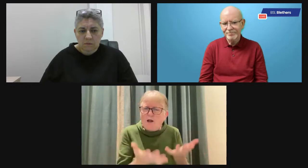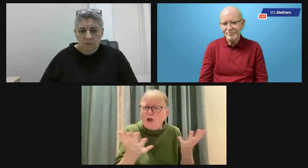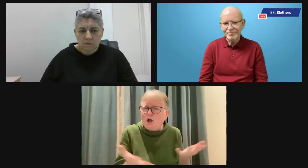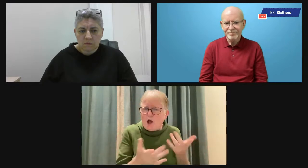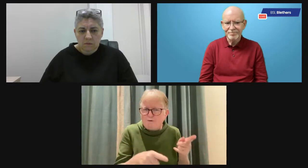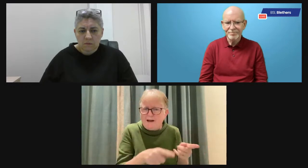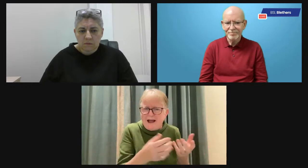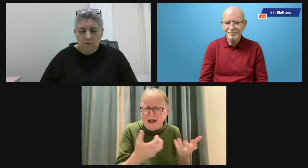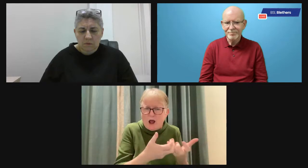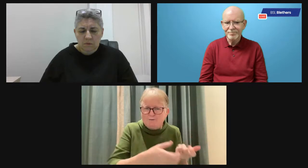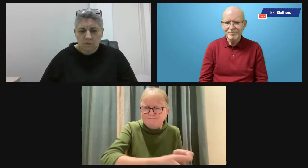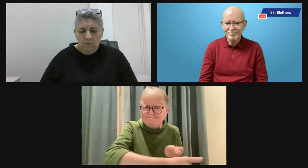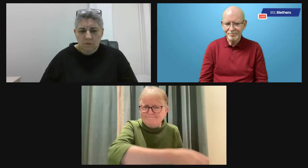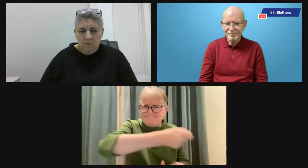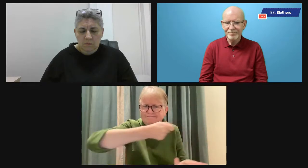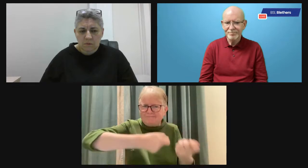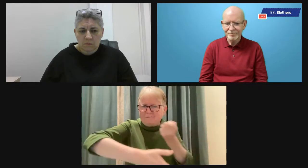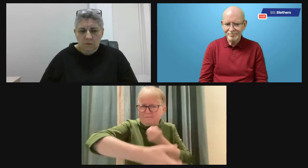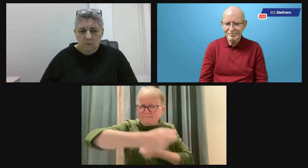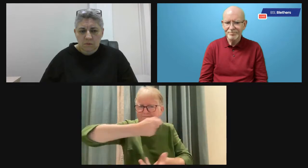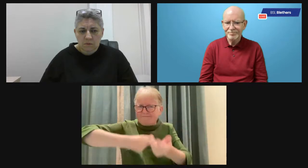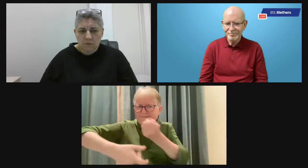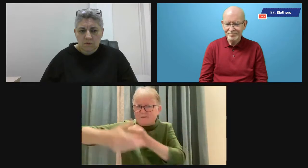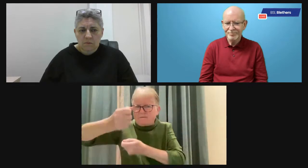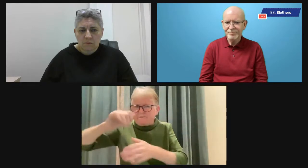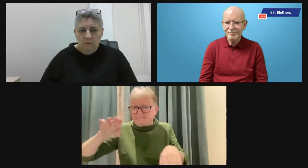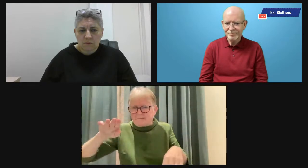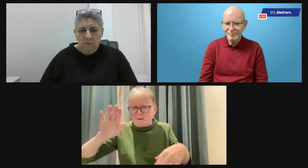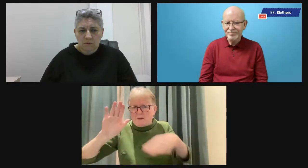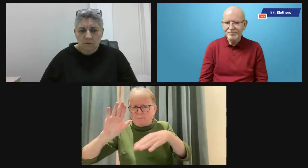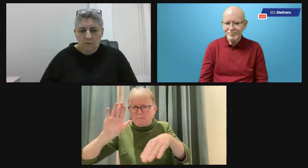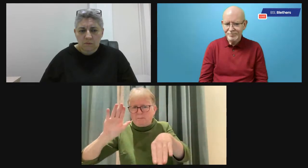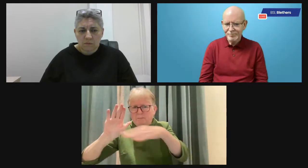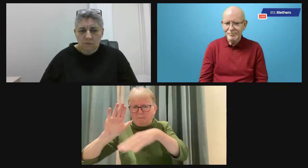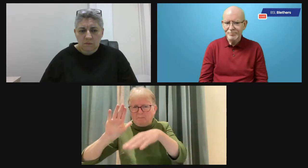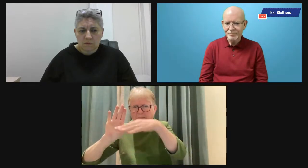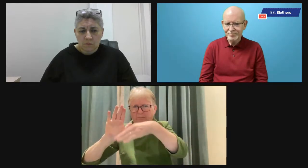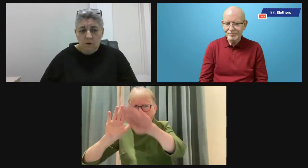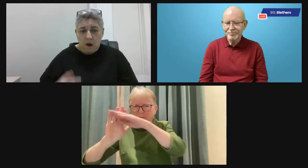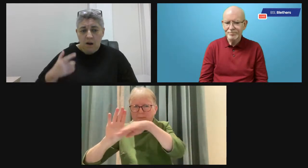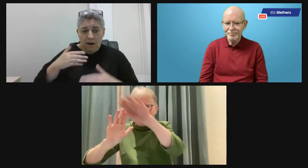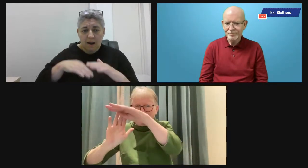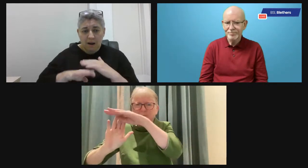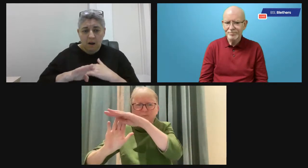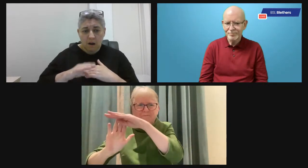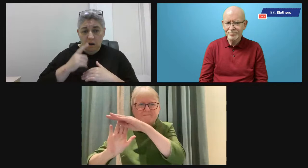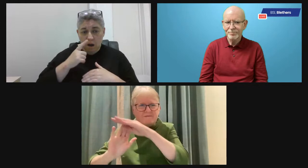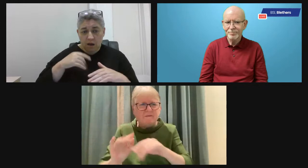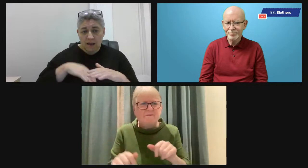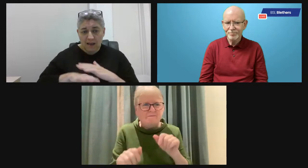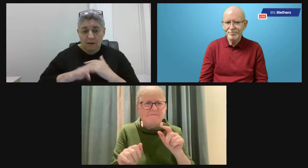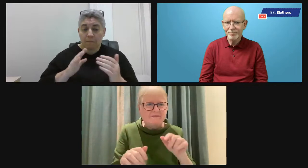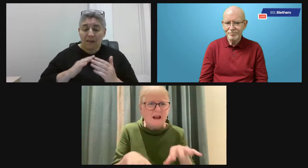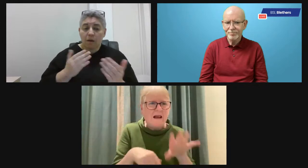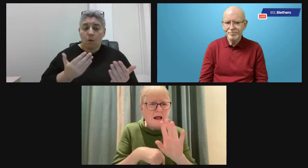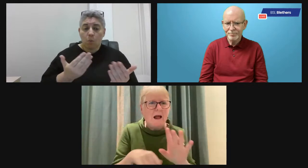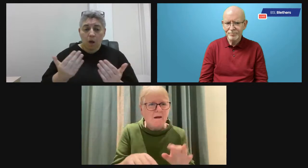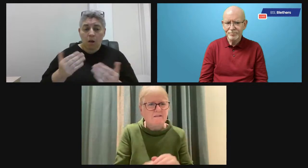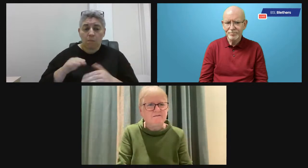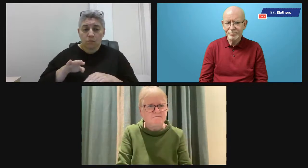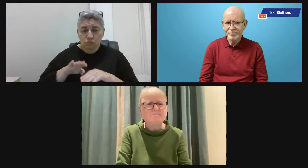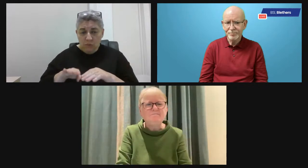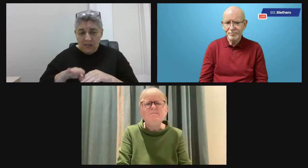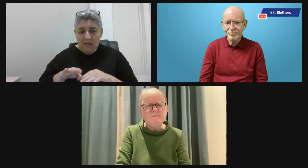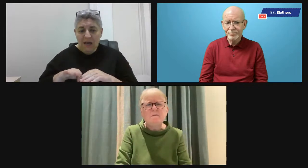5 basic. But we encourage all people. We want everyone to get involved and get on board, and we will help